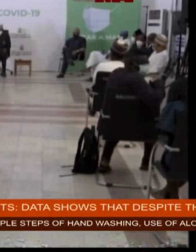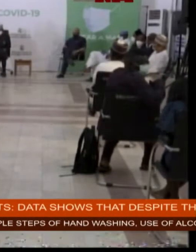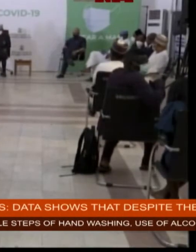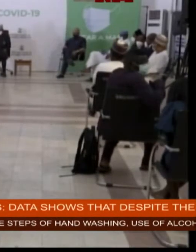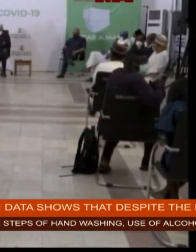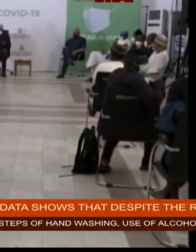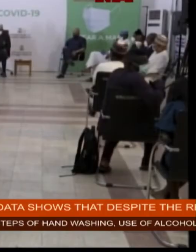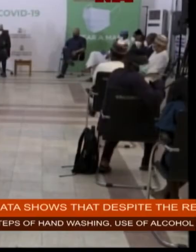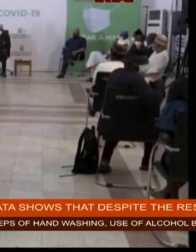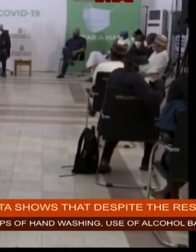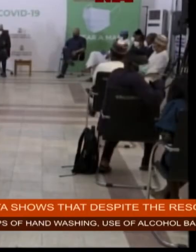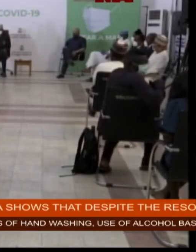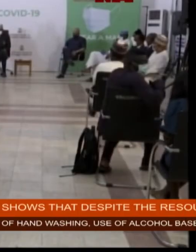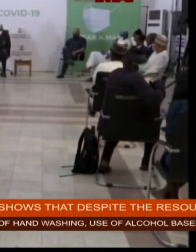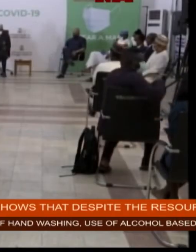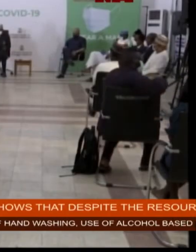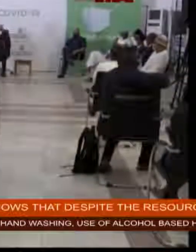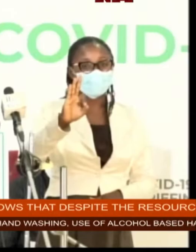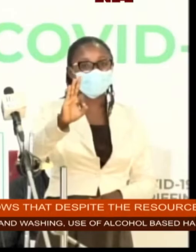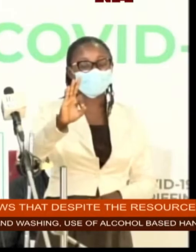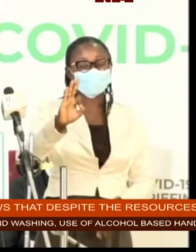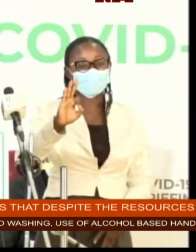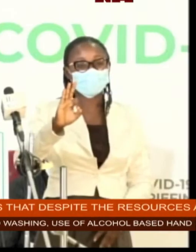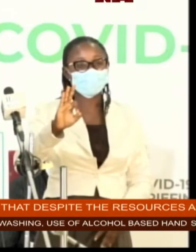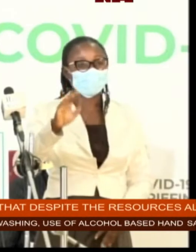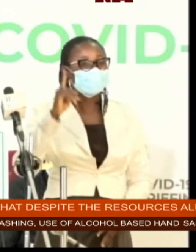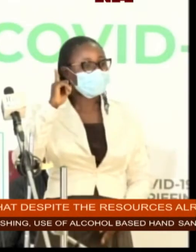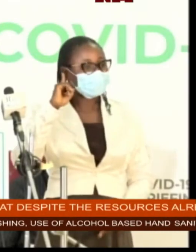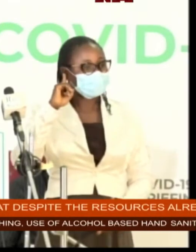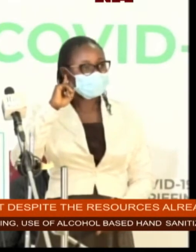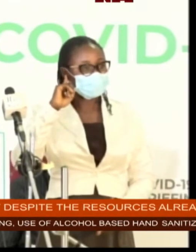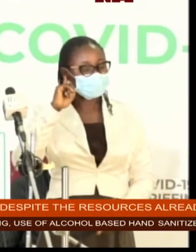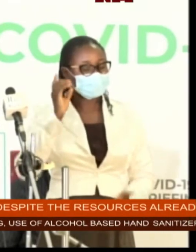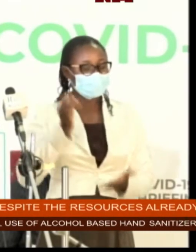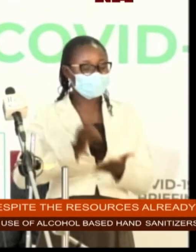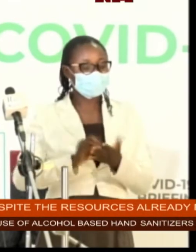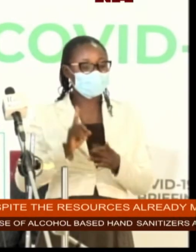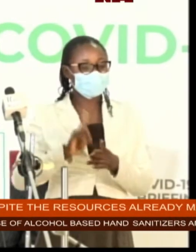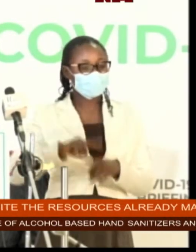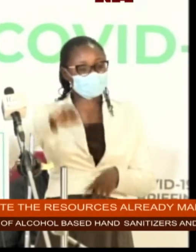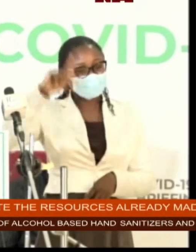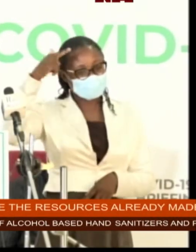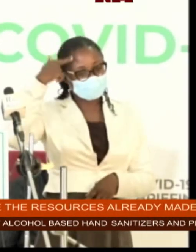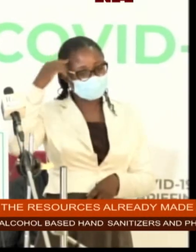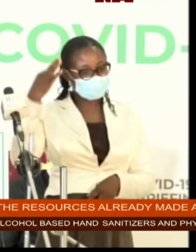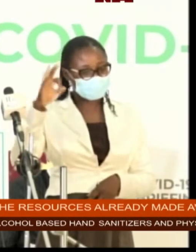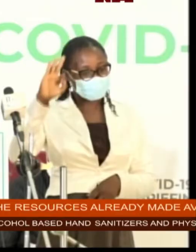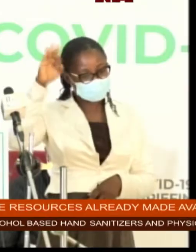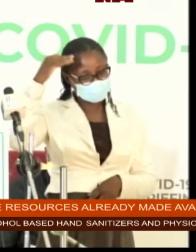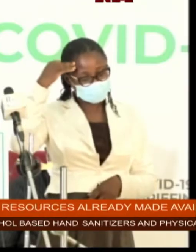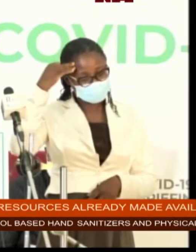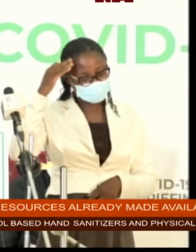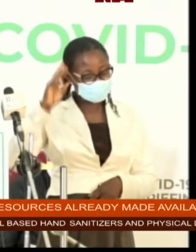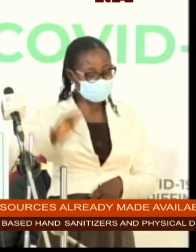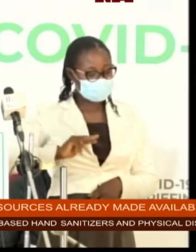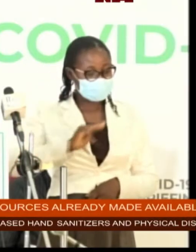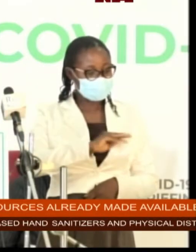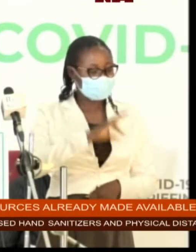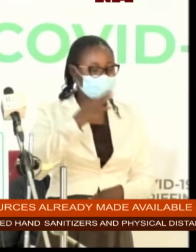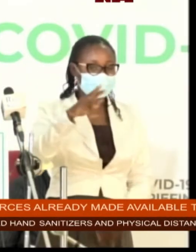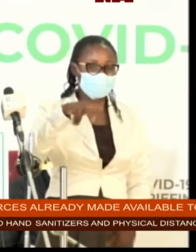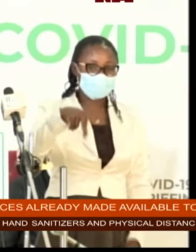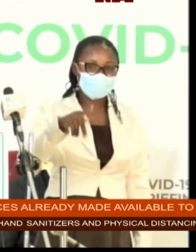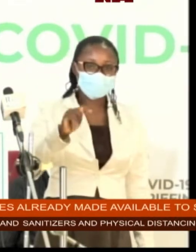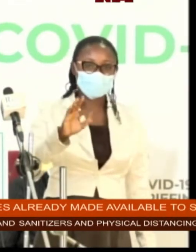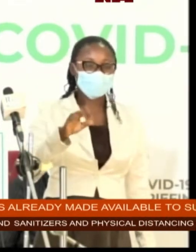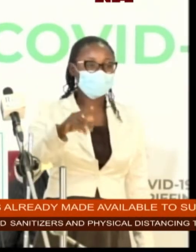Chairman of the PTF, and Secretary General of the Government of the Federation, member of PTF,